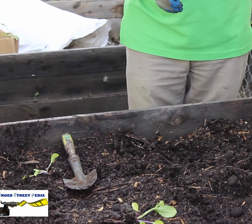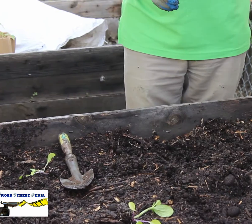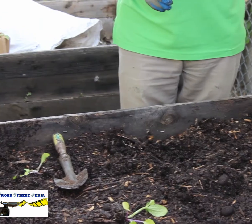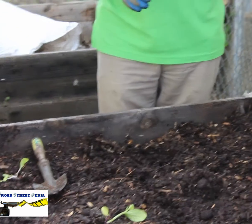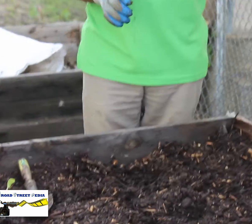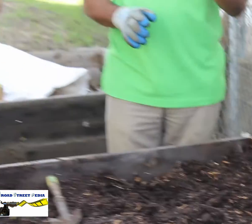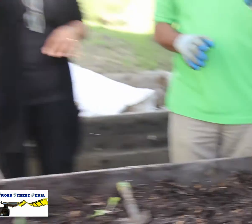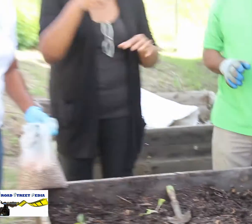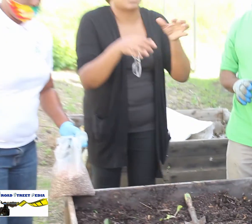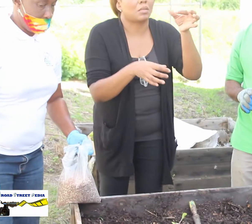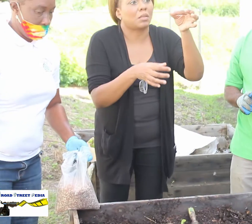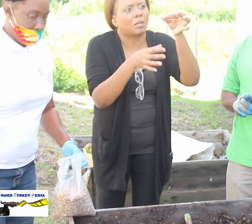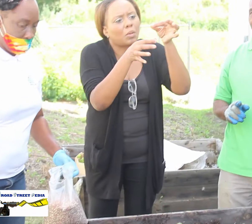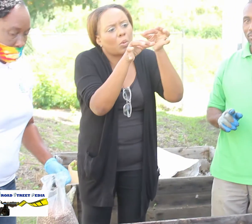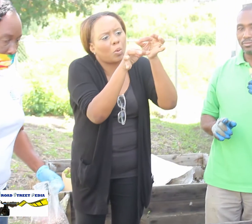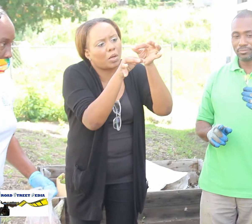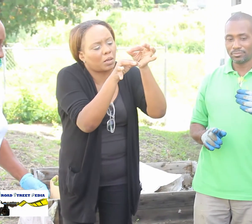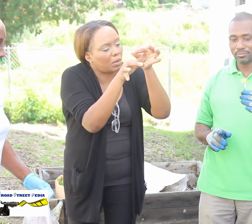Looking very good.